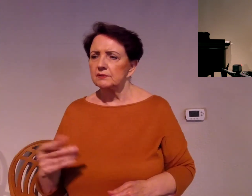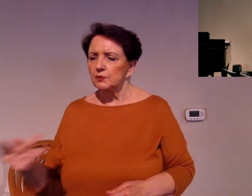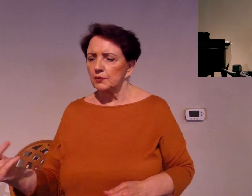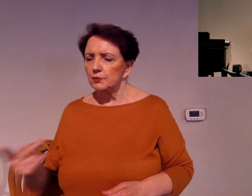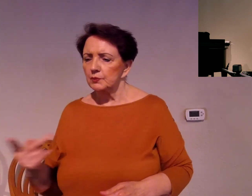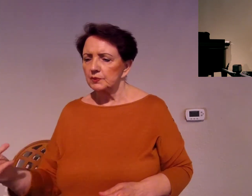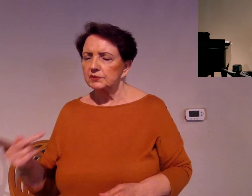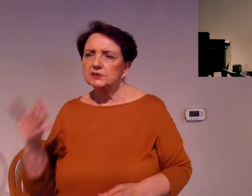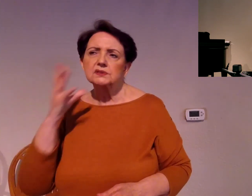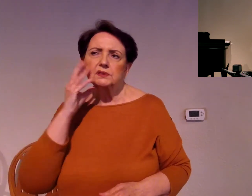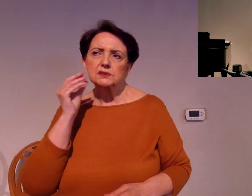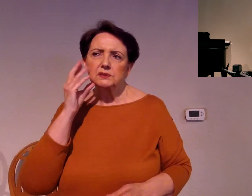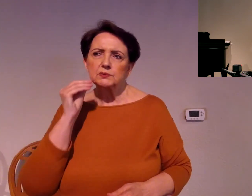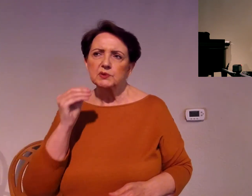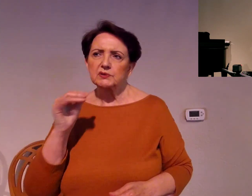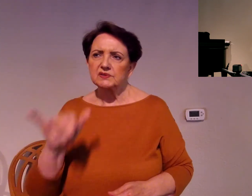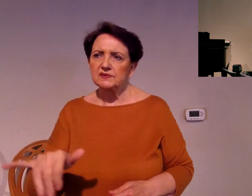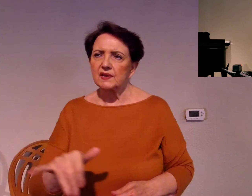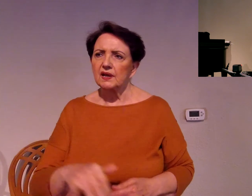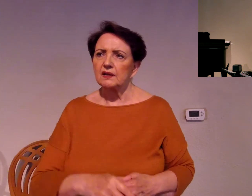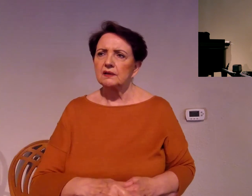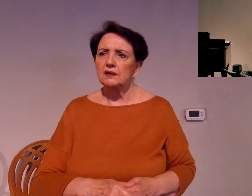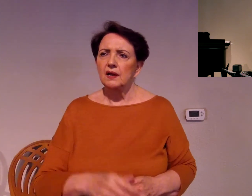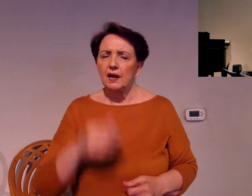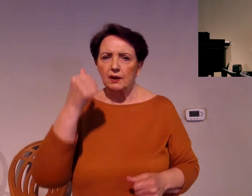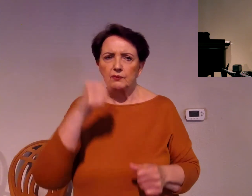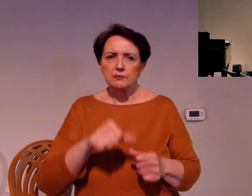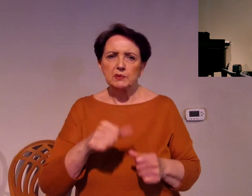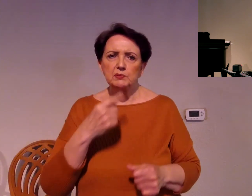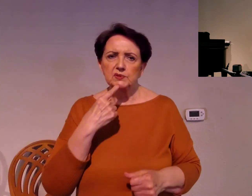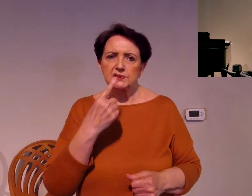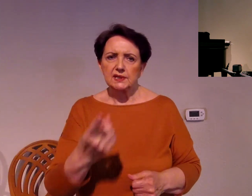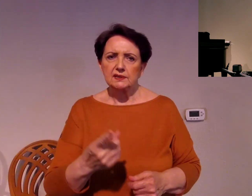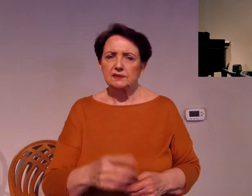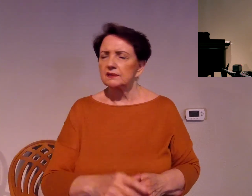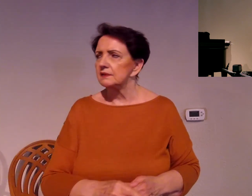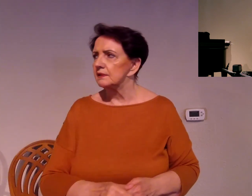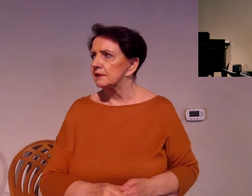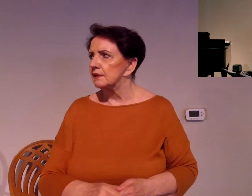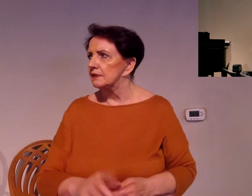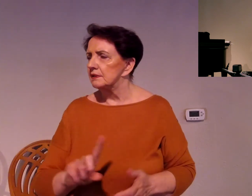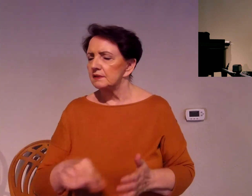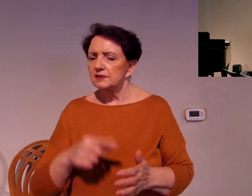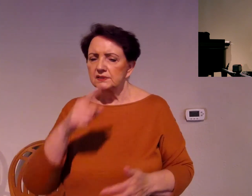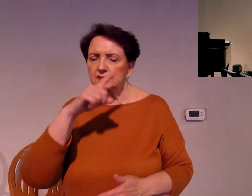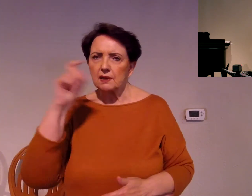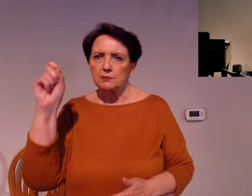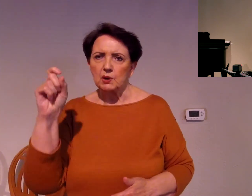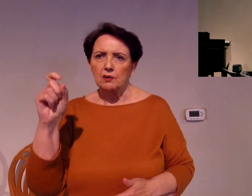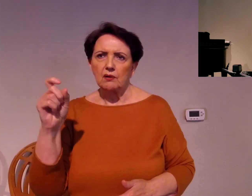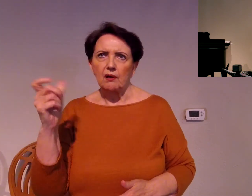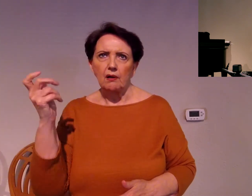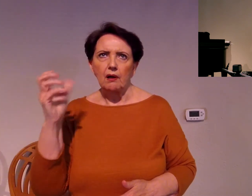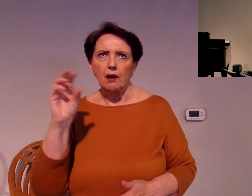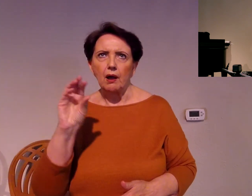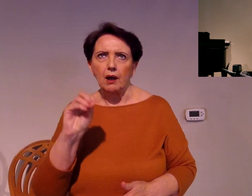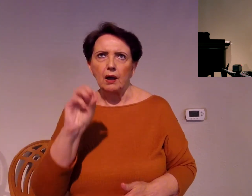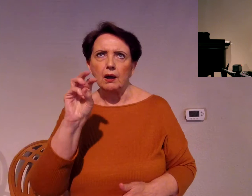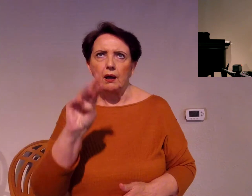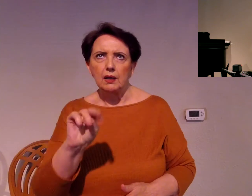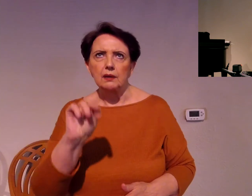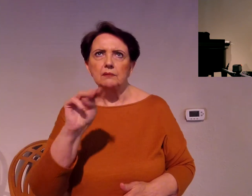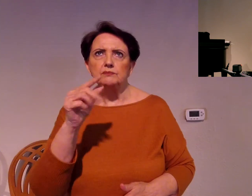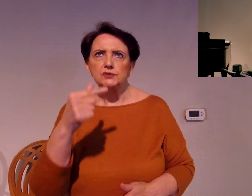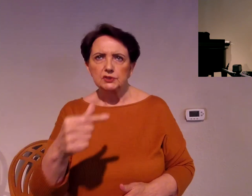just experienced that. I remember saying this summer, oh my gosh, life